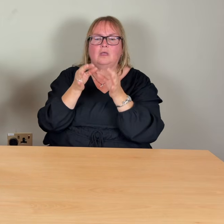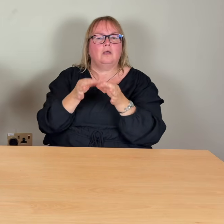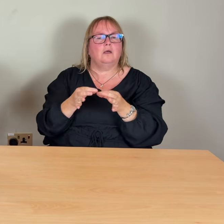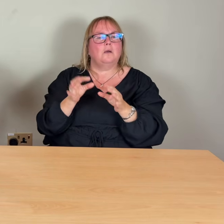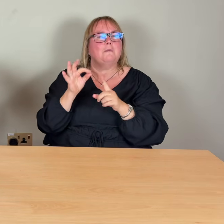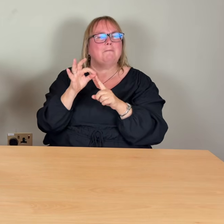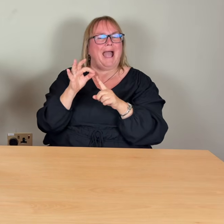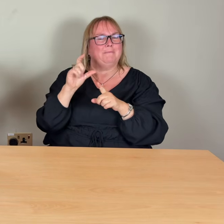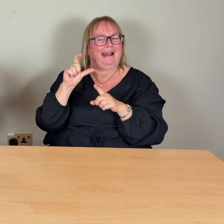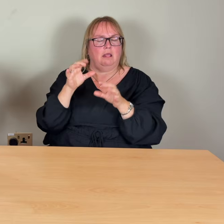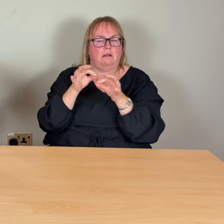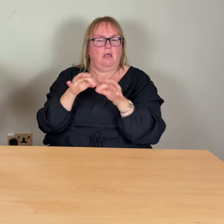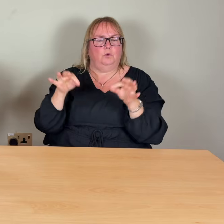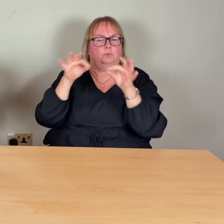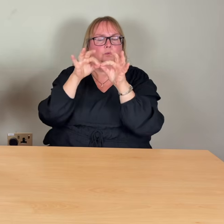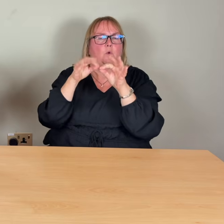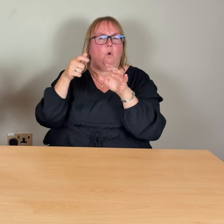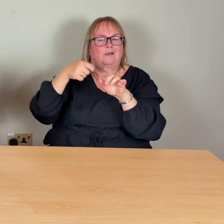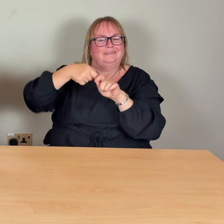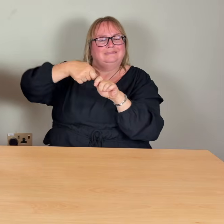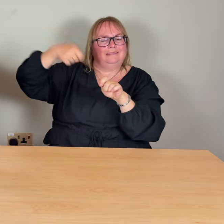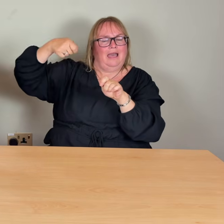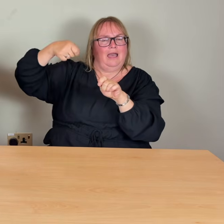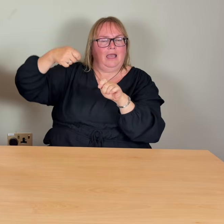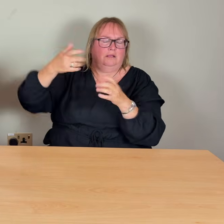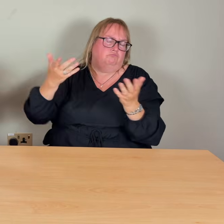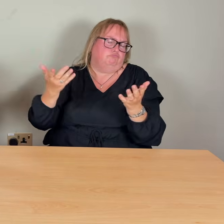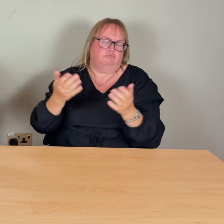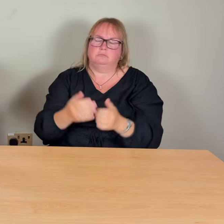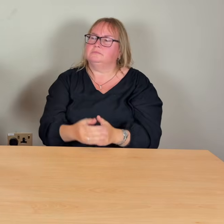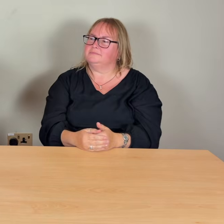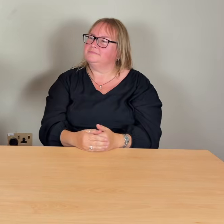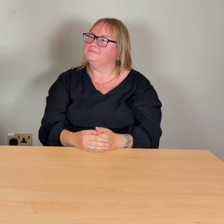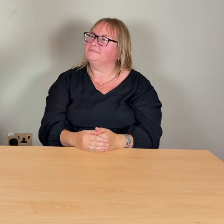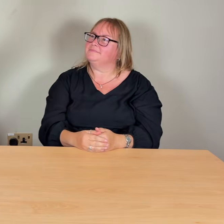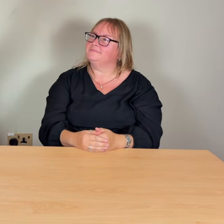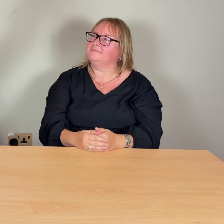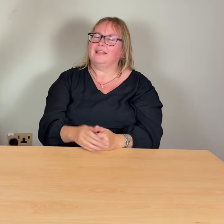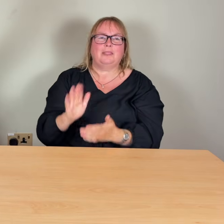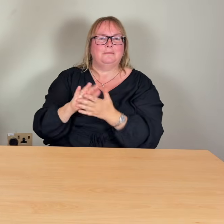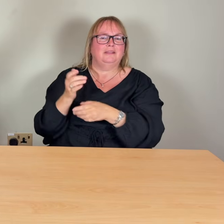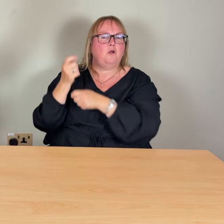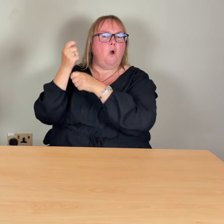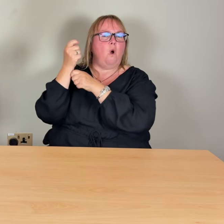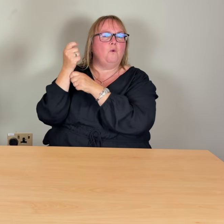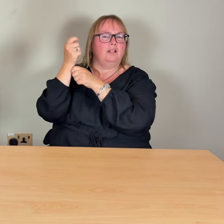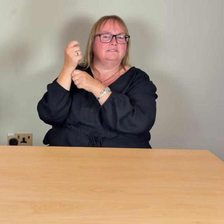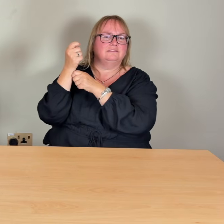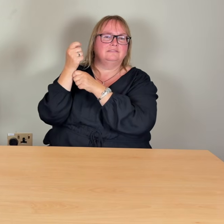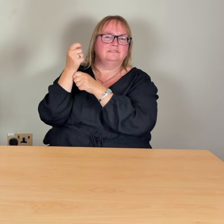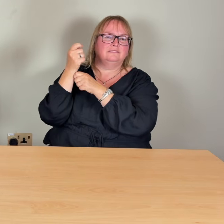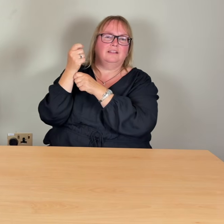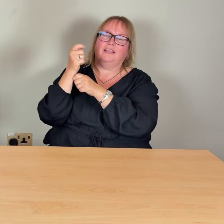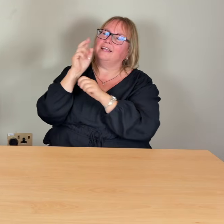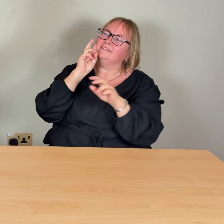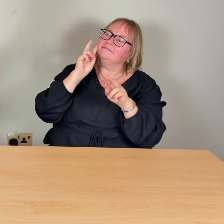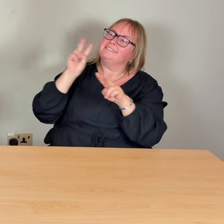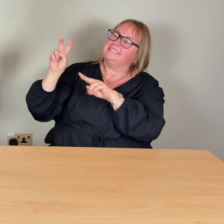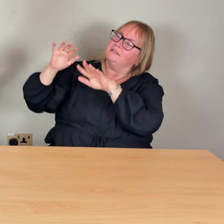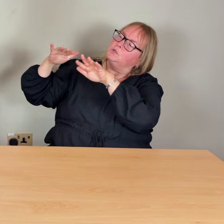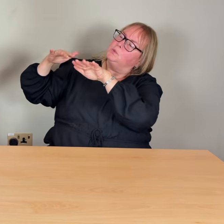cleaner or a cable grip. So your lantern will be held at a nice height for your parade.